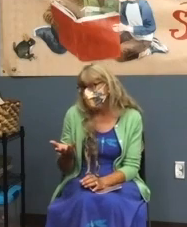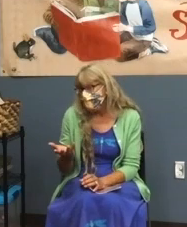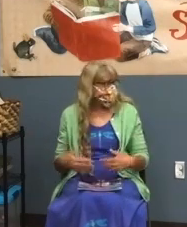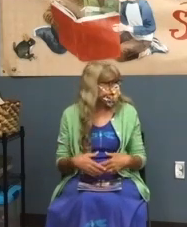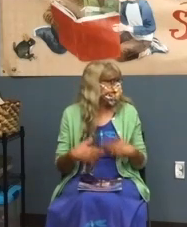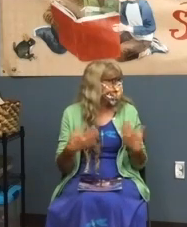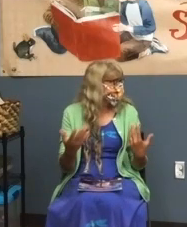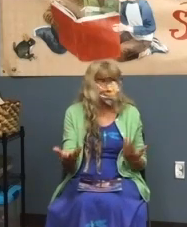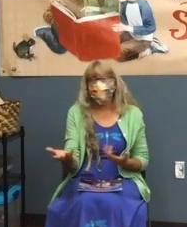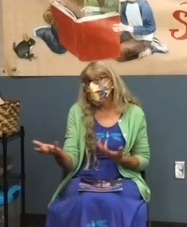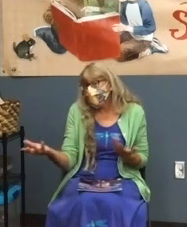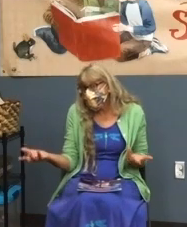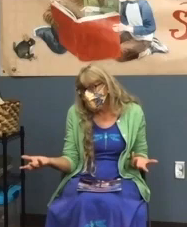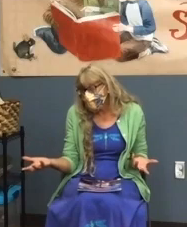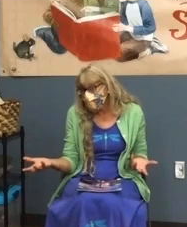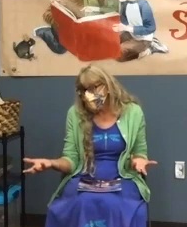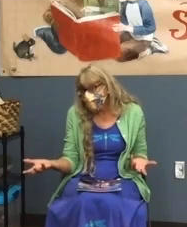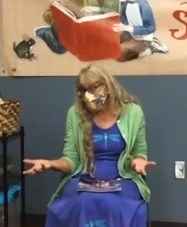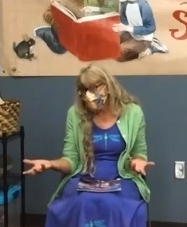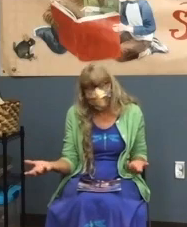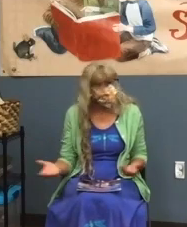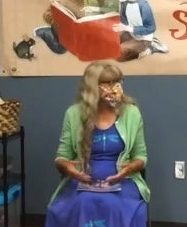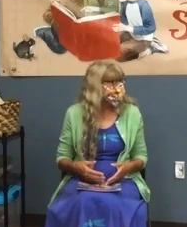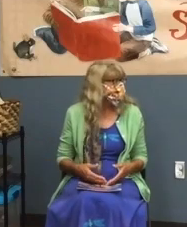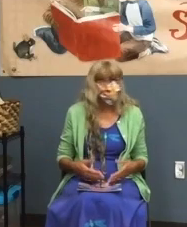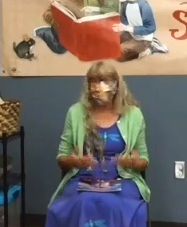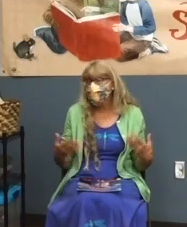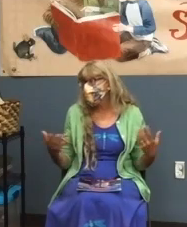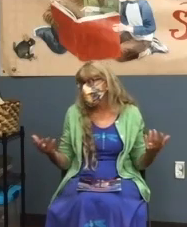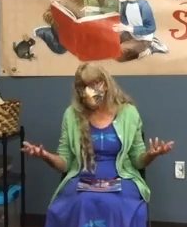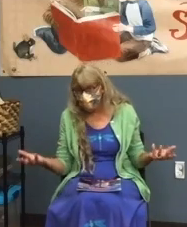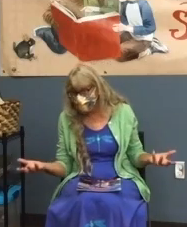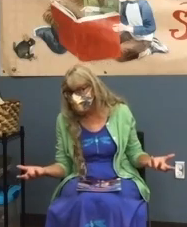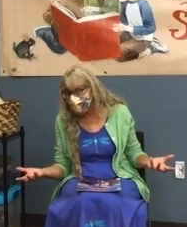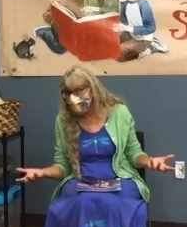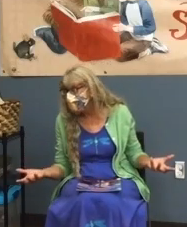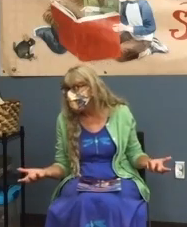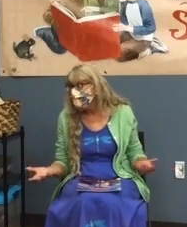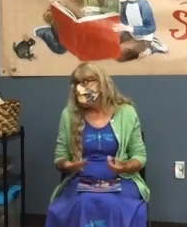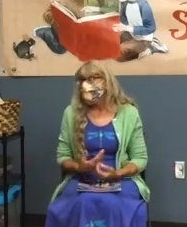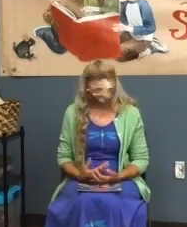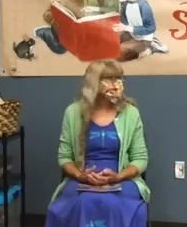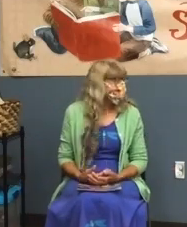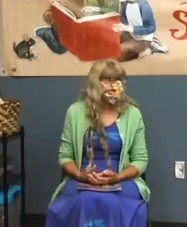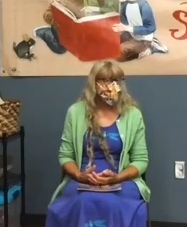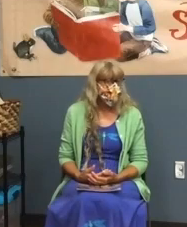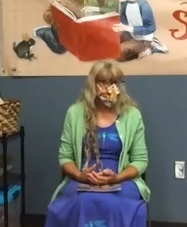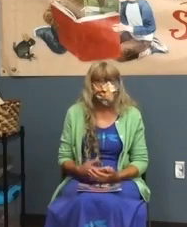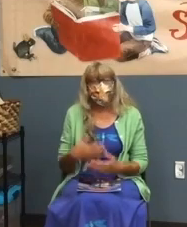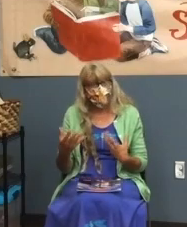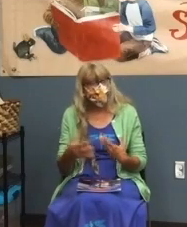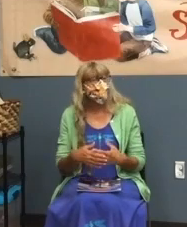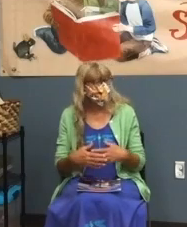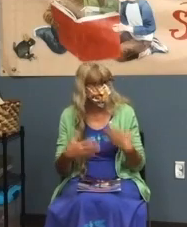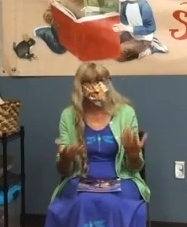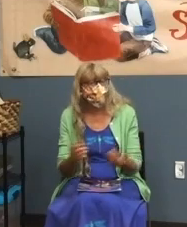book drop. Yep. And then by the time the books get back out to you, of course, they've been quarantined again by being on the shelf, so